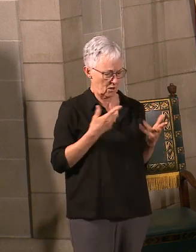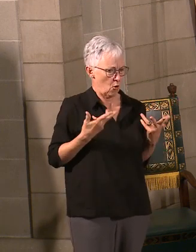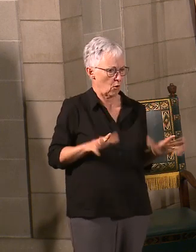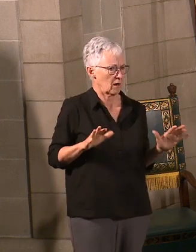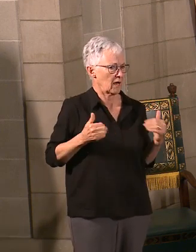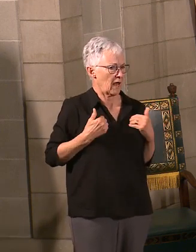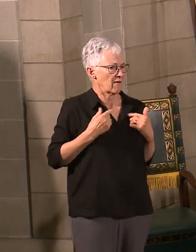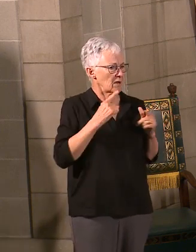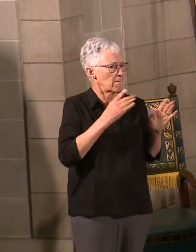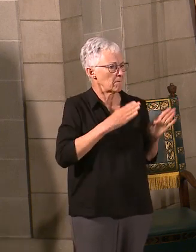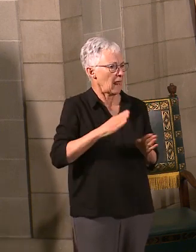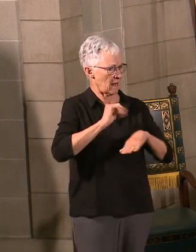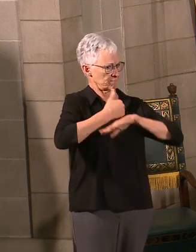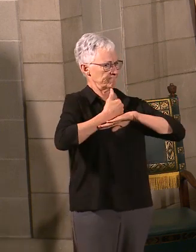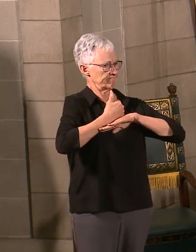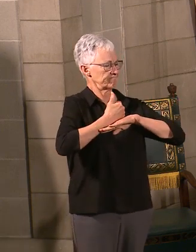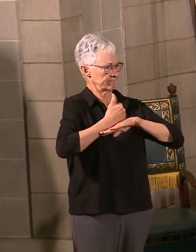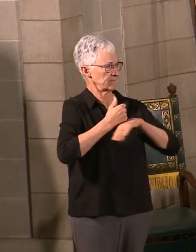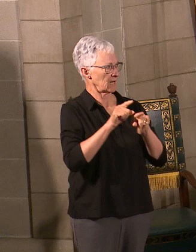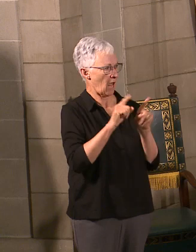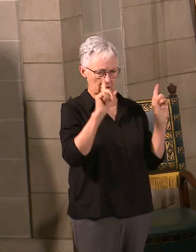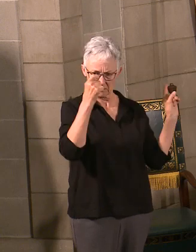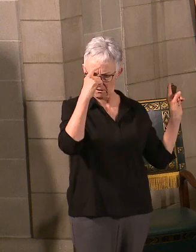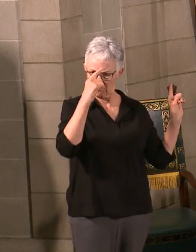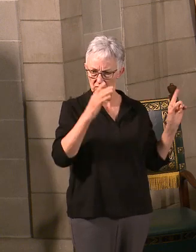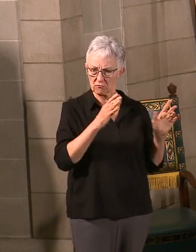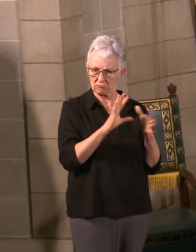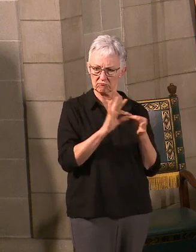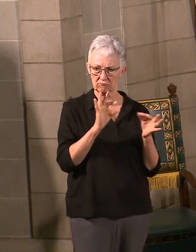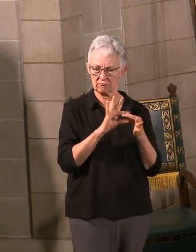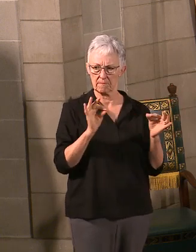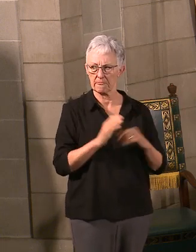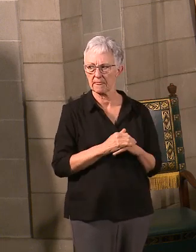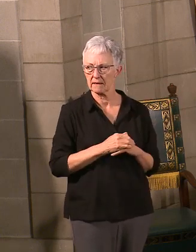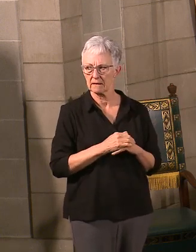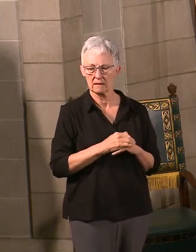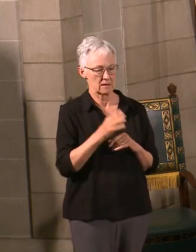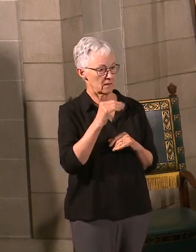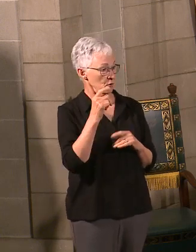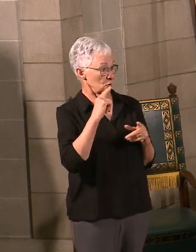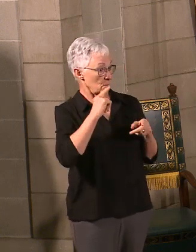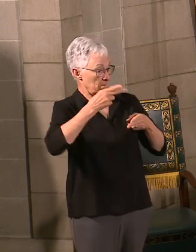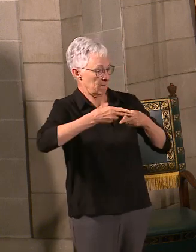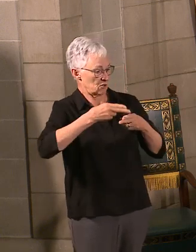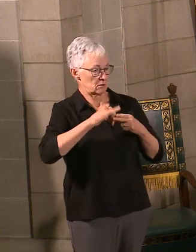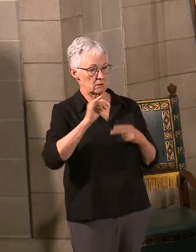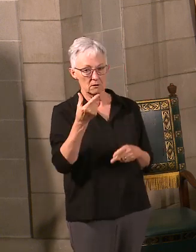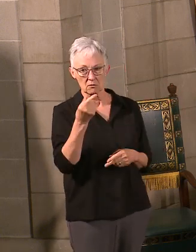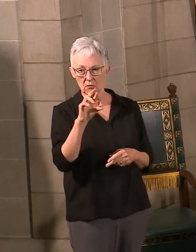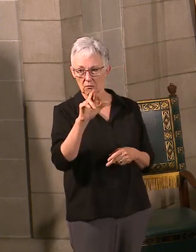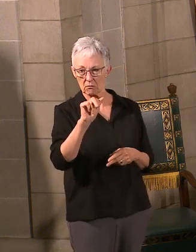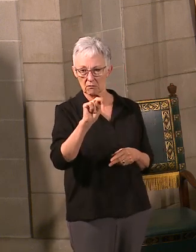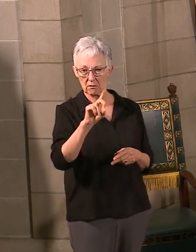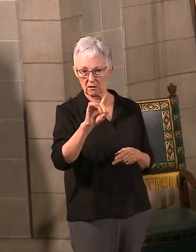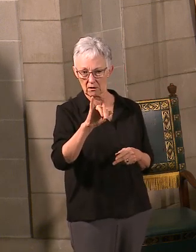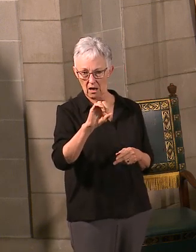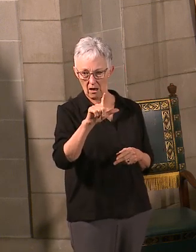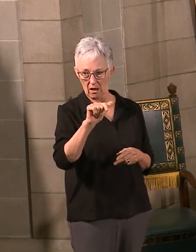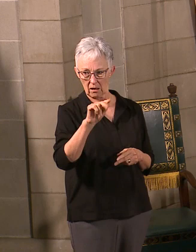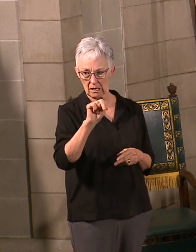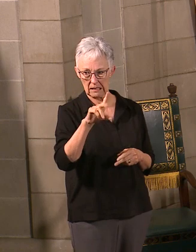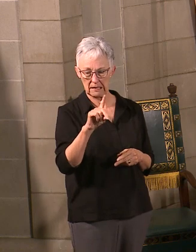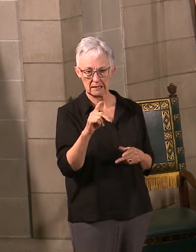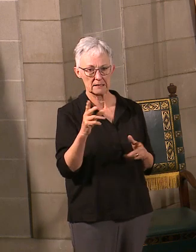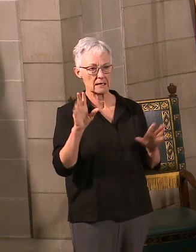like that. The governor mentioned as far as Grand Island being sort of the hotspot right now, I'm in communication with the CMO of